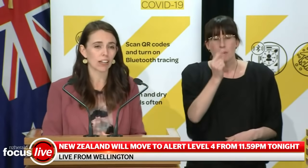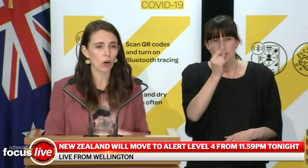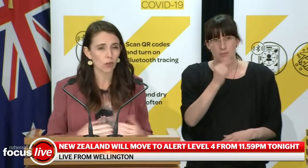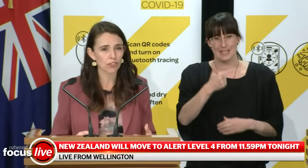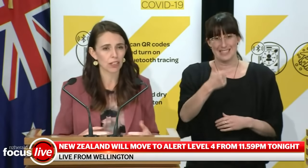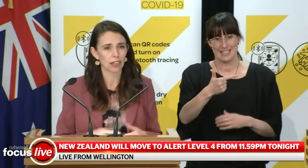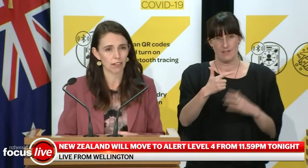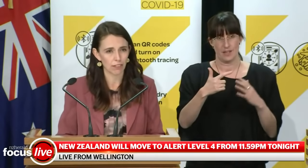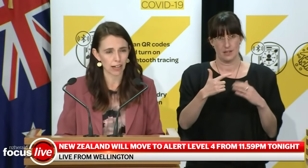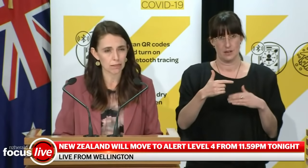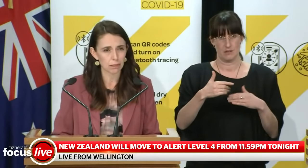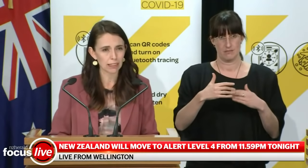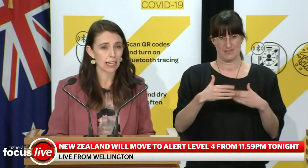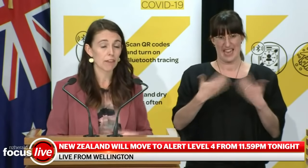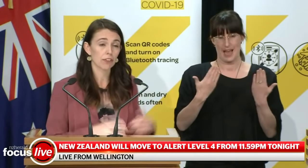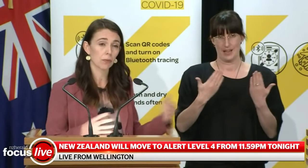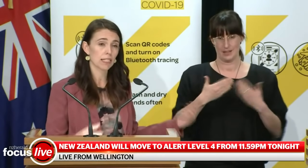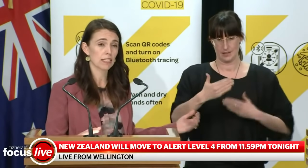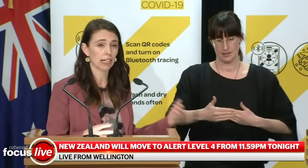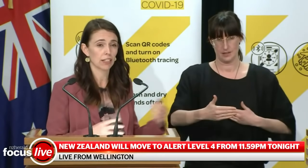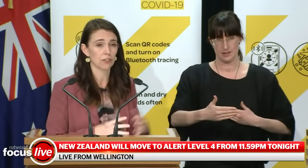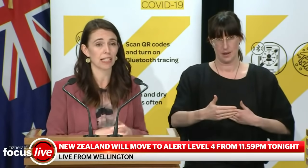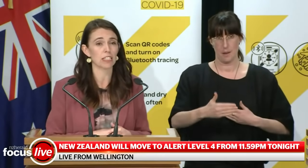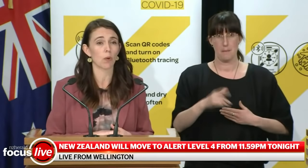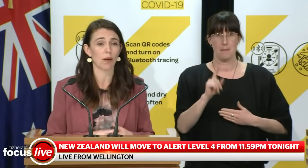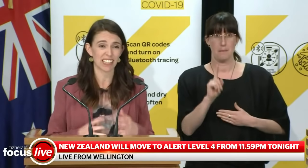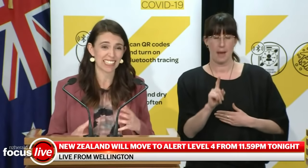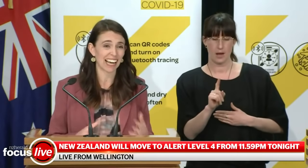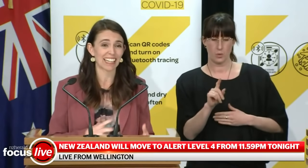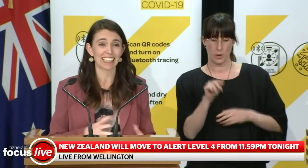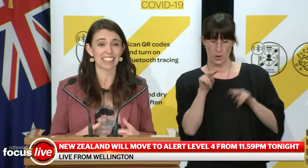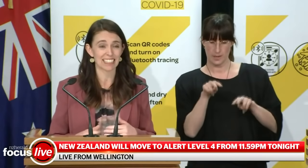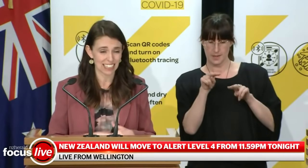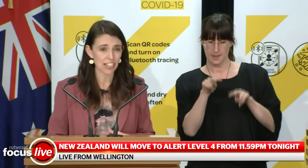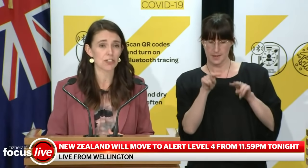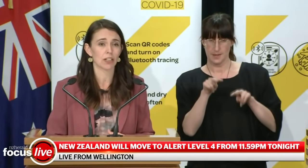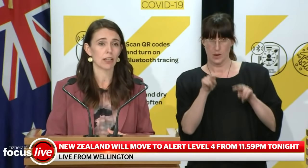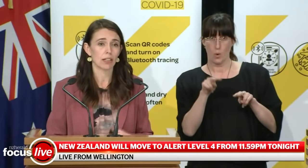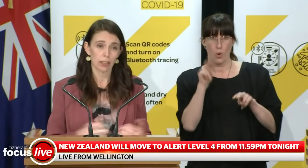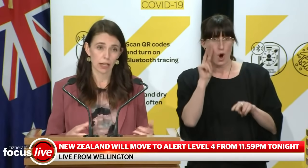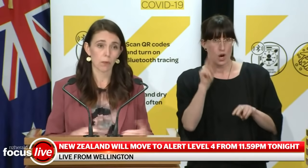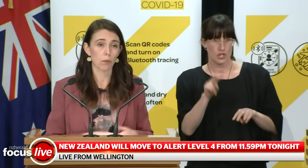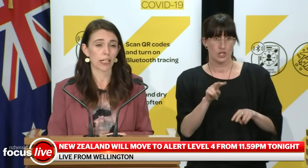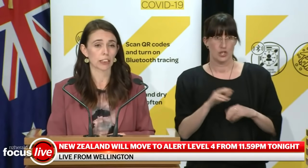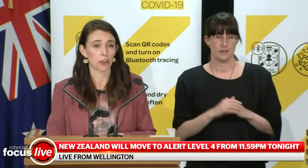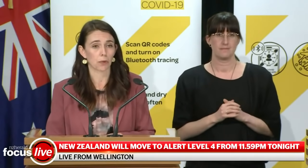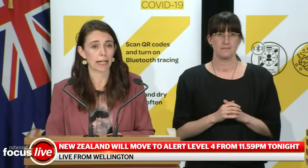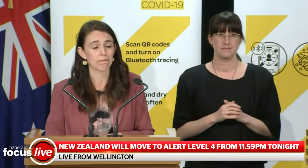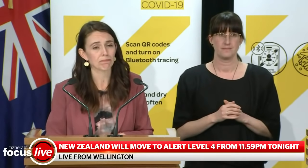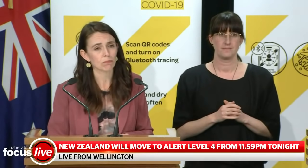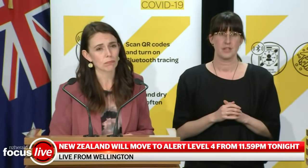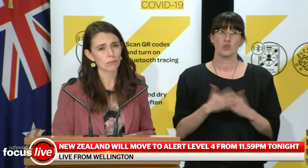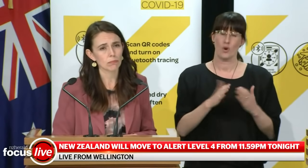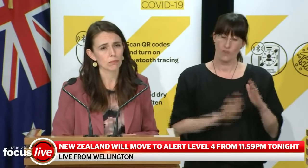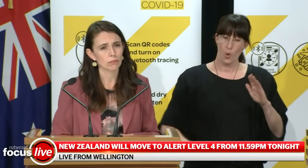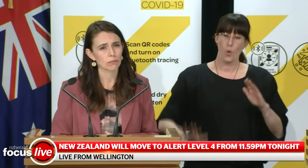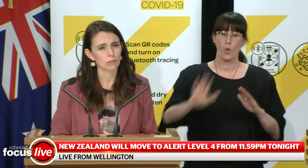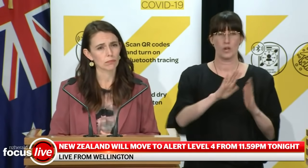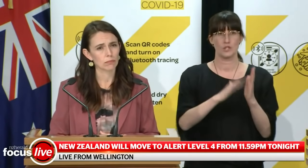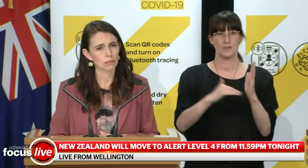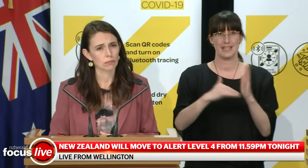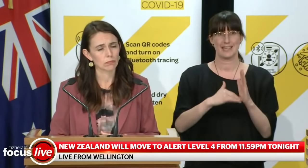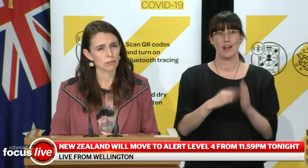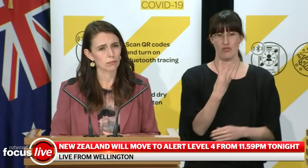it under constant advisement, and for the rest of the country, that's why I've indicated at this stage that we're working to 3. What was the issue